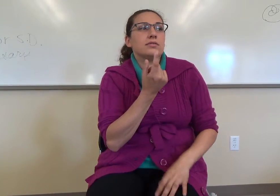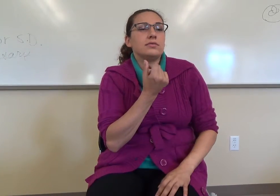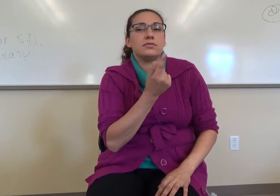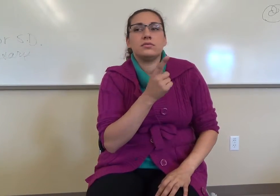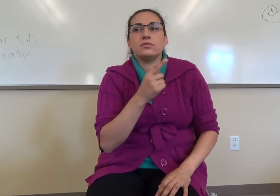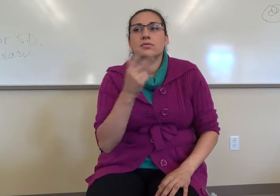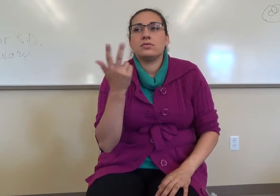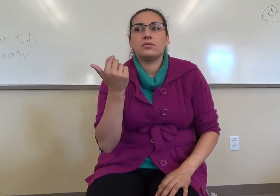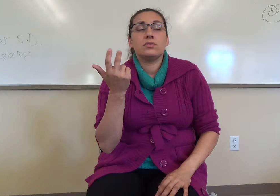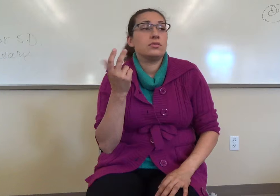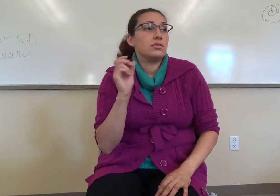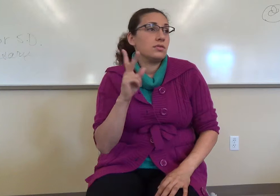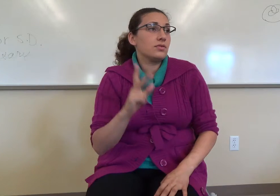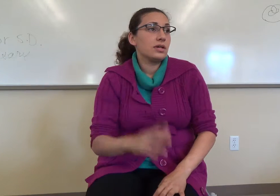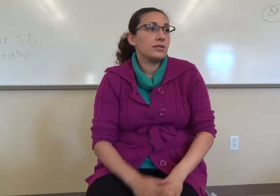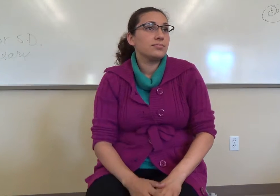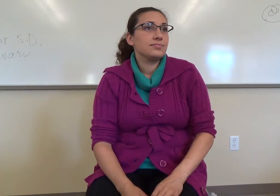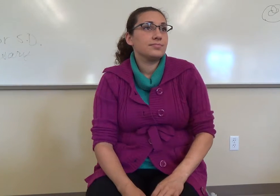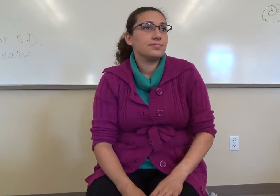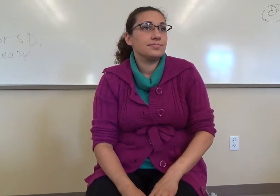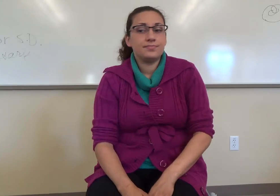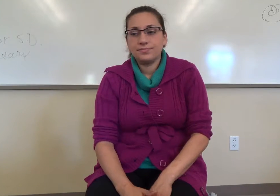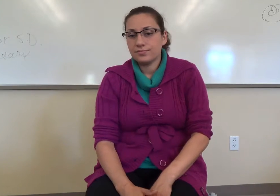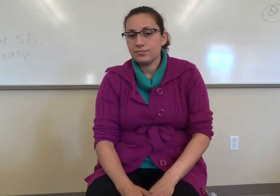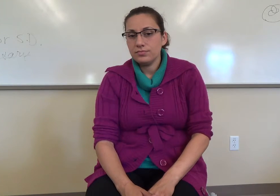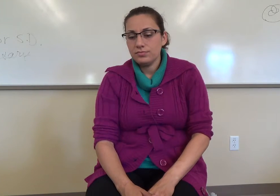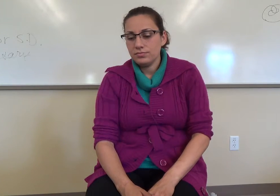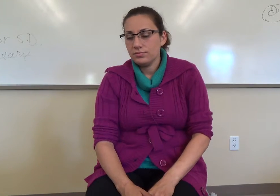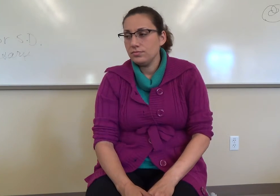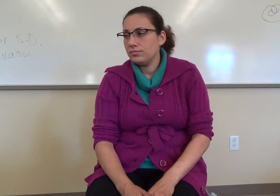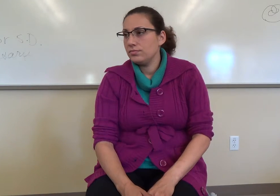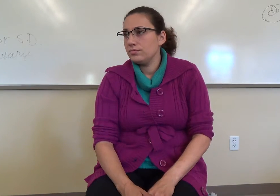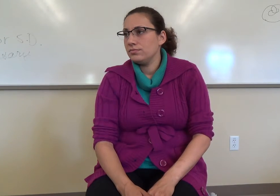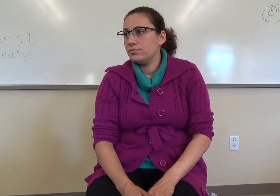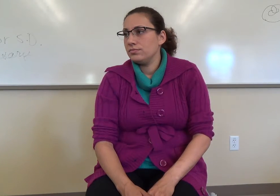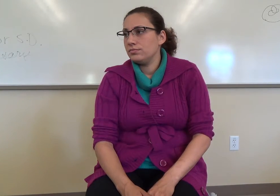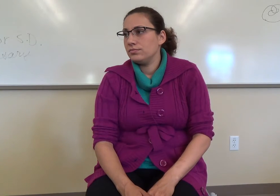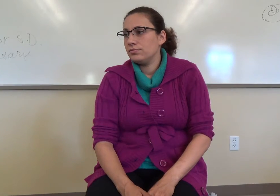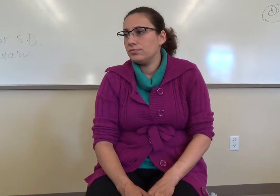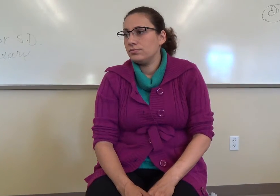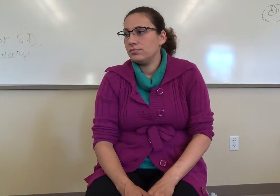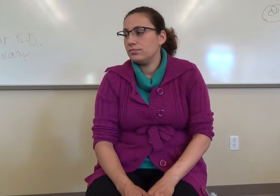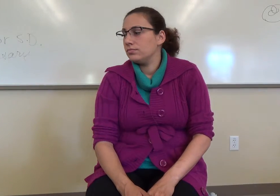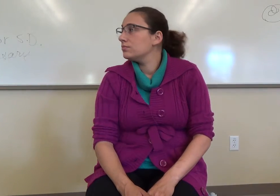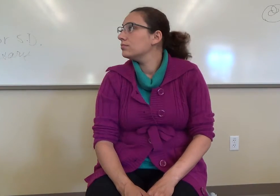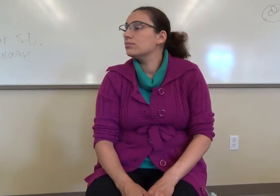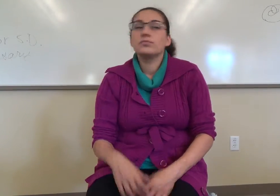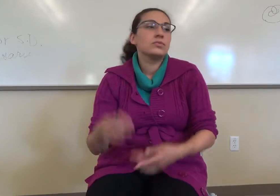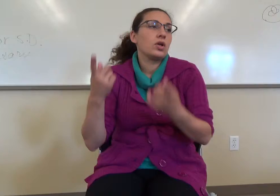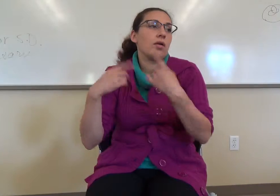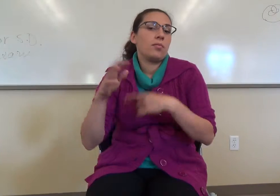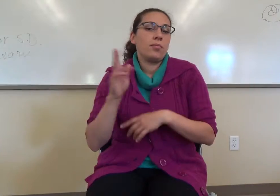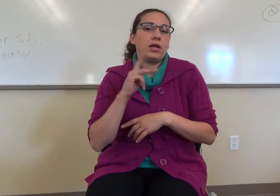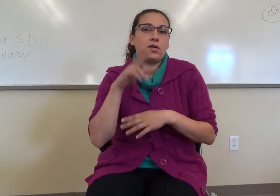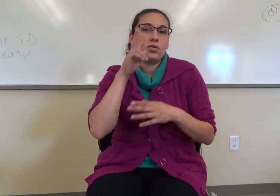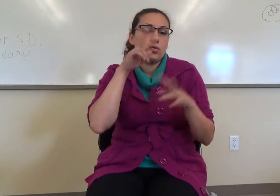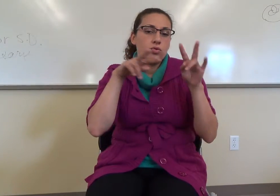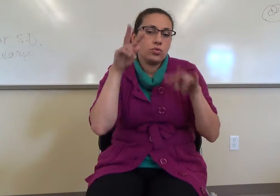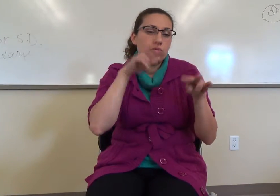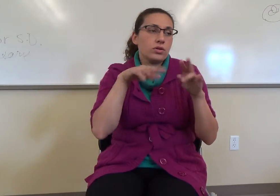11:13. Now that I have this thing, I'm making the breaks more definite. And then we'll come back and look at the rest of these. We'll move